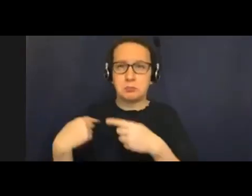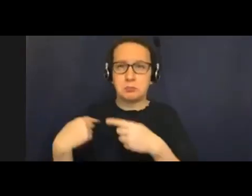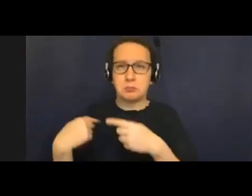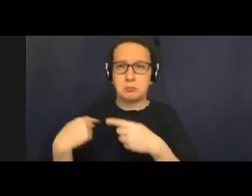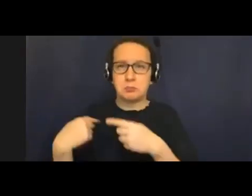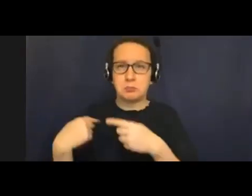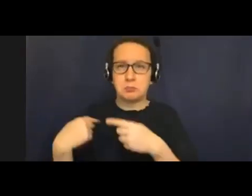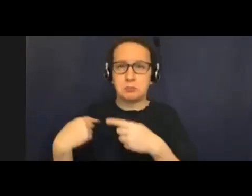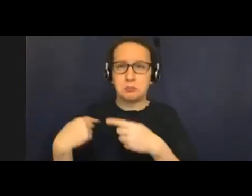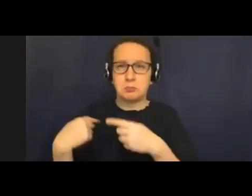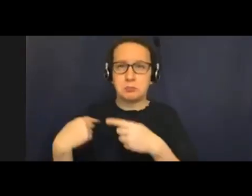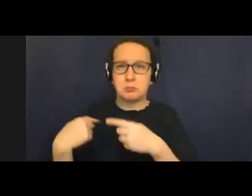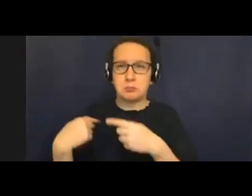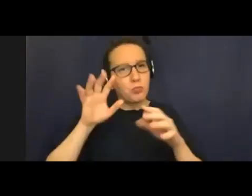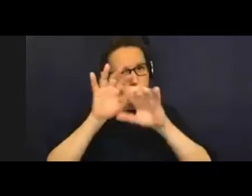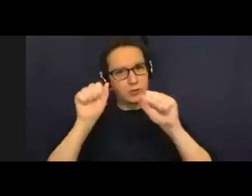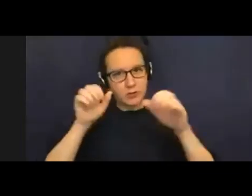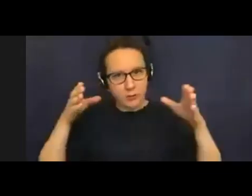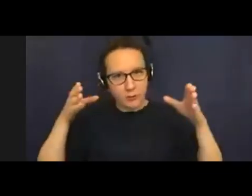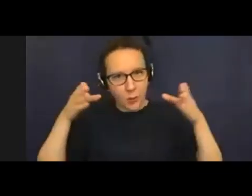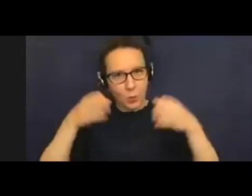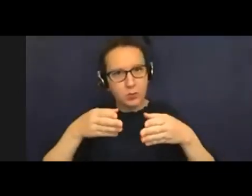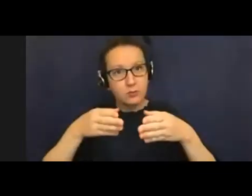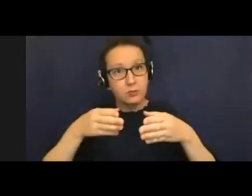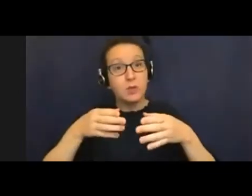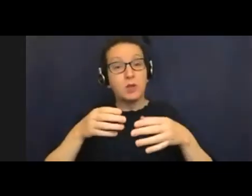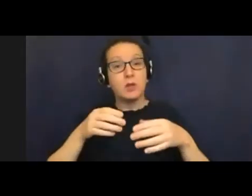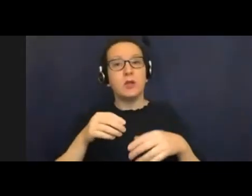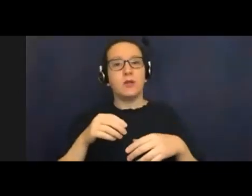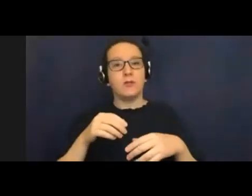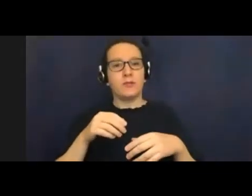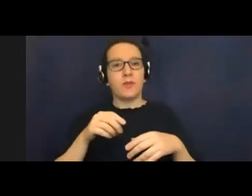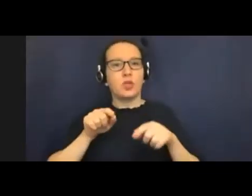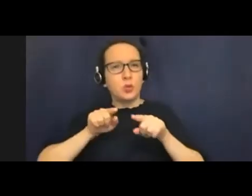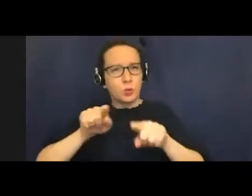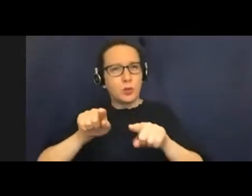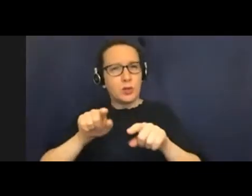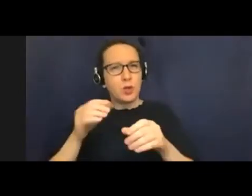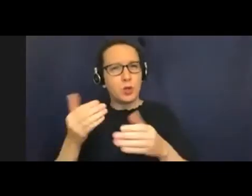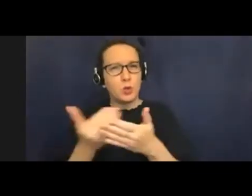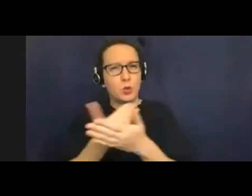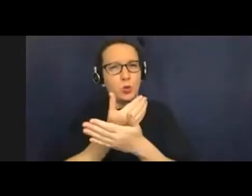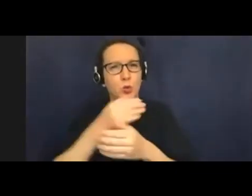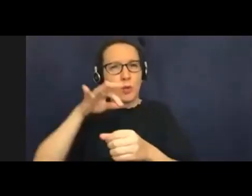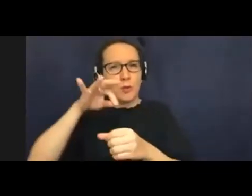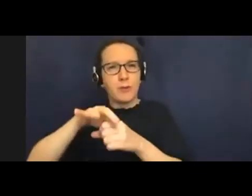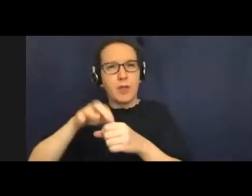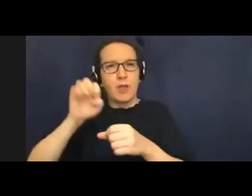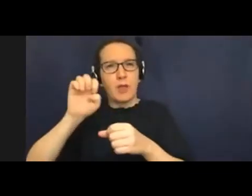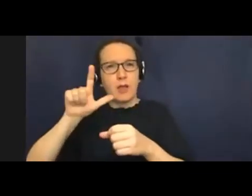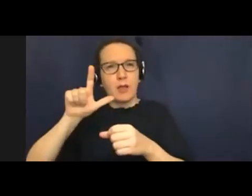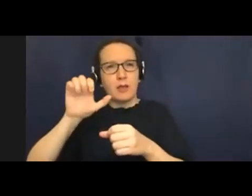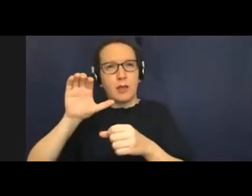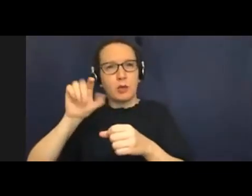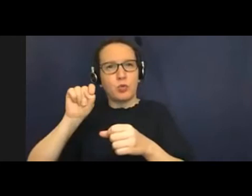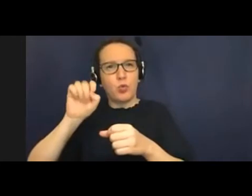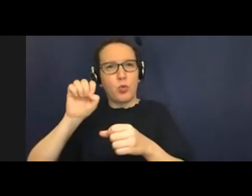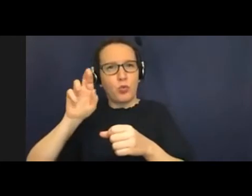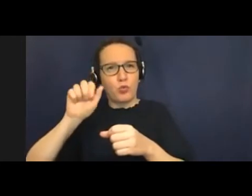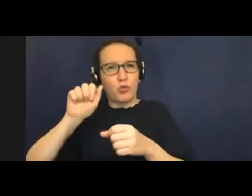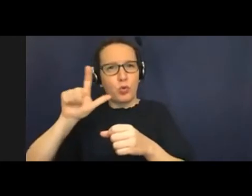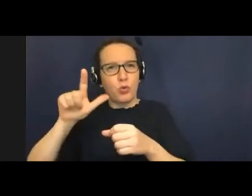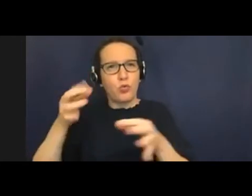inclusiveness during the new electoral code developing. And by means of